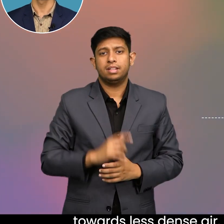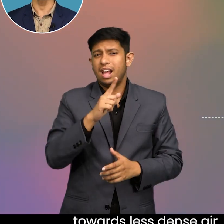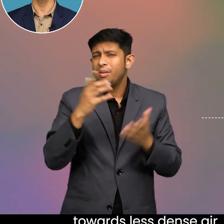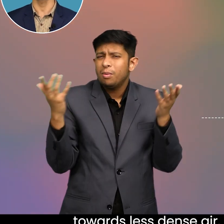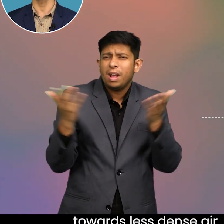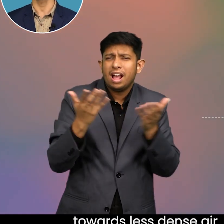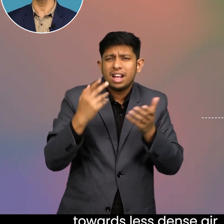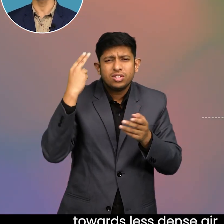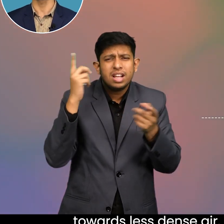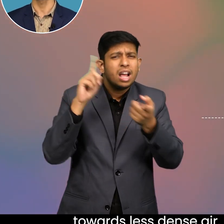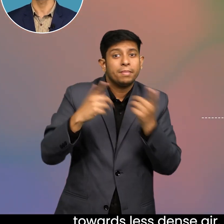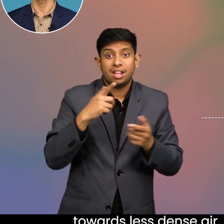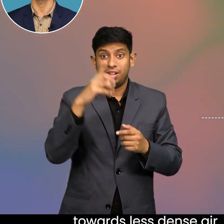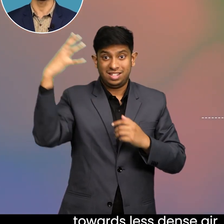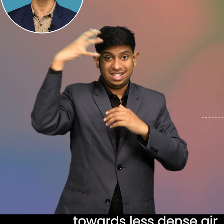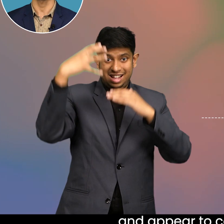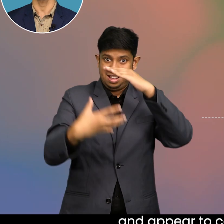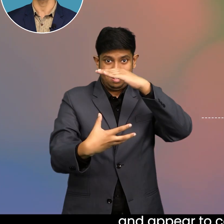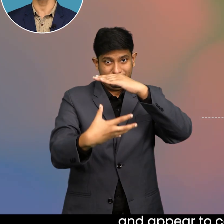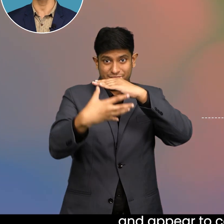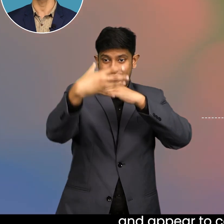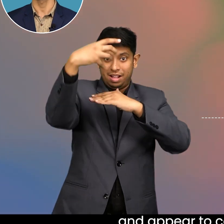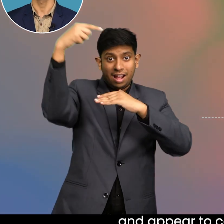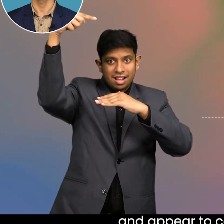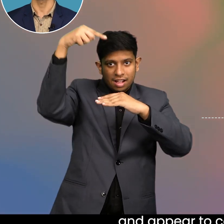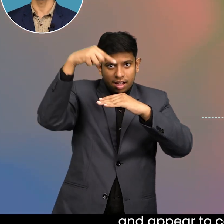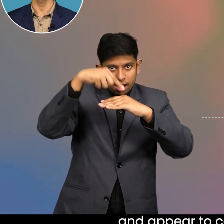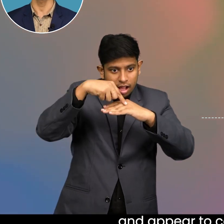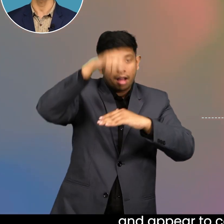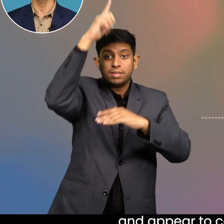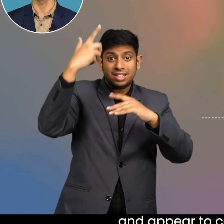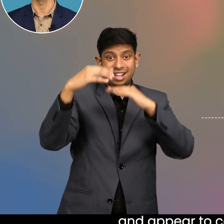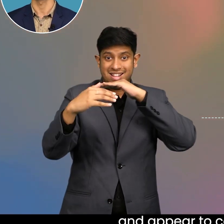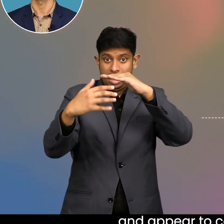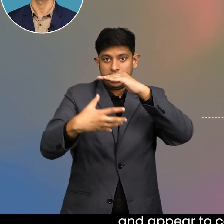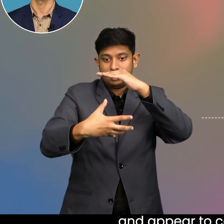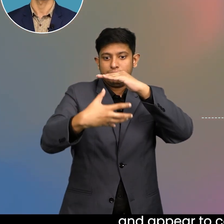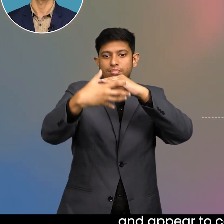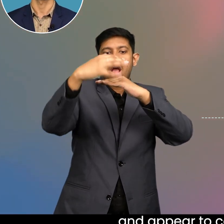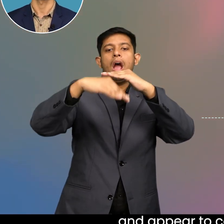This causes sun rays to refract and appear to come above the horizon.